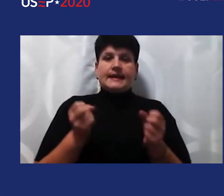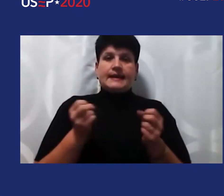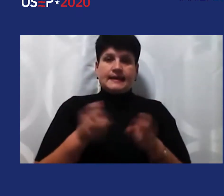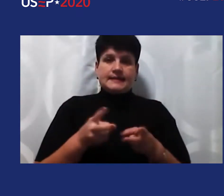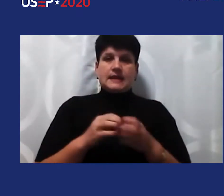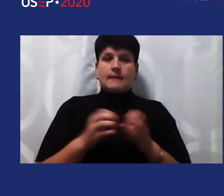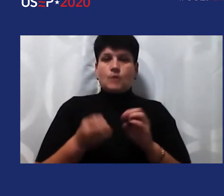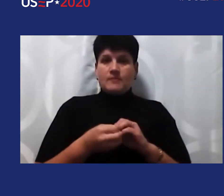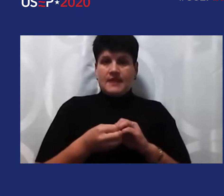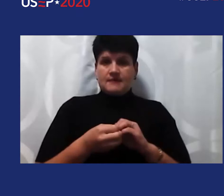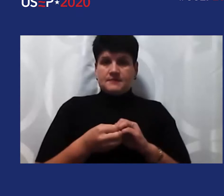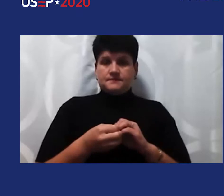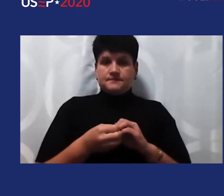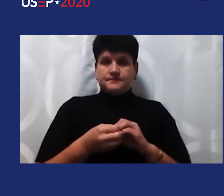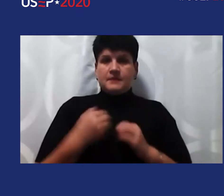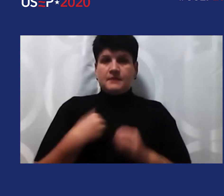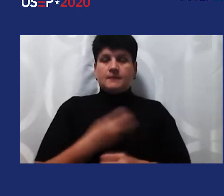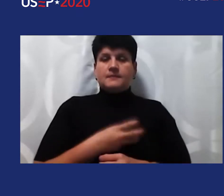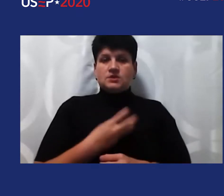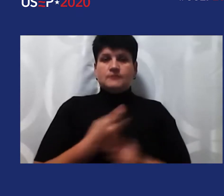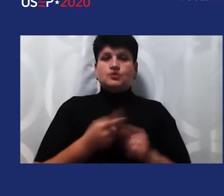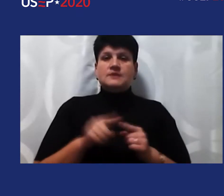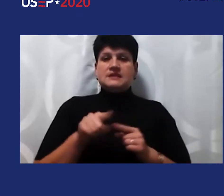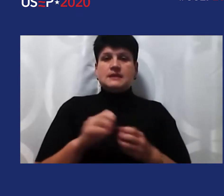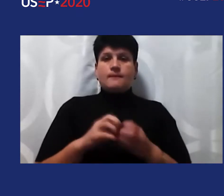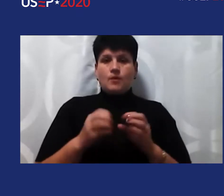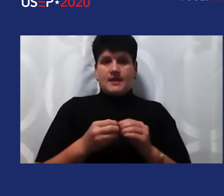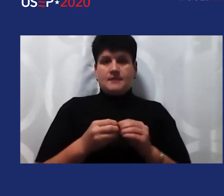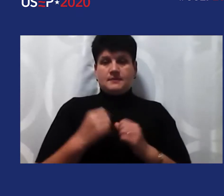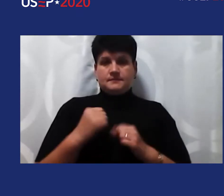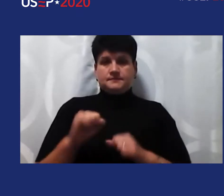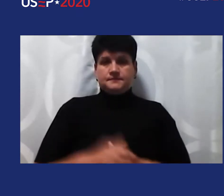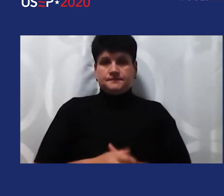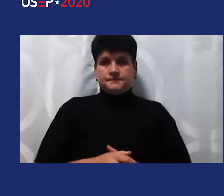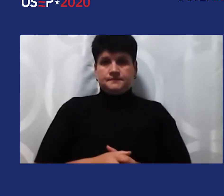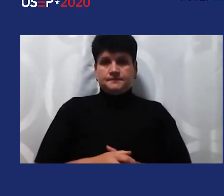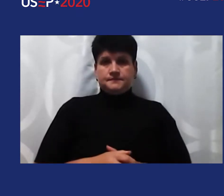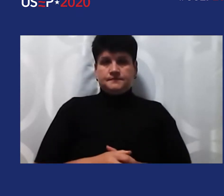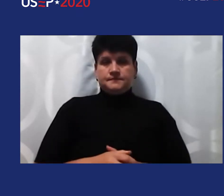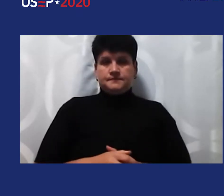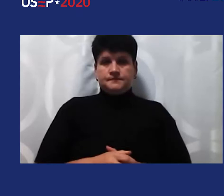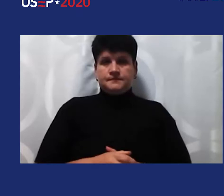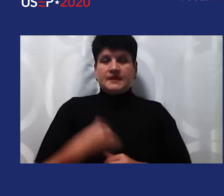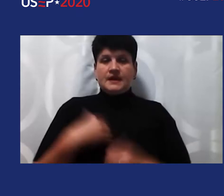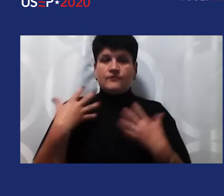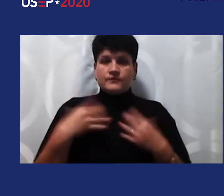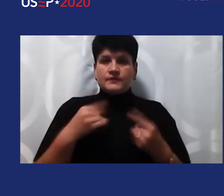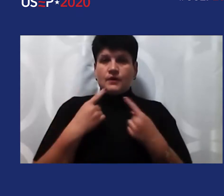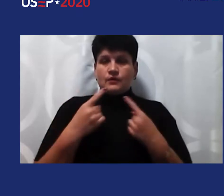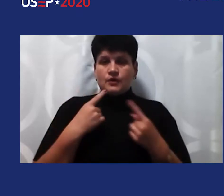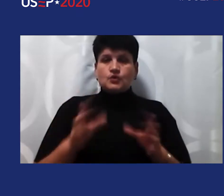still there are risks and problems, and we hope and we wish that they would be overcome.